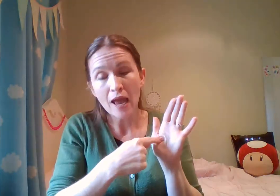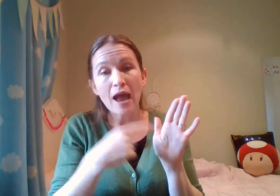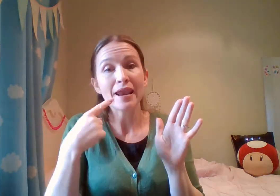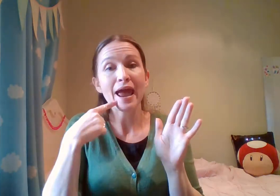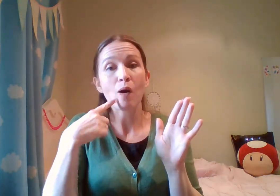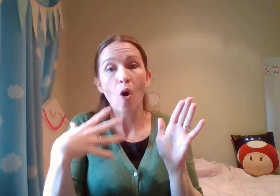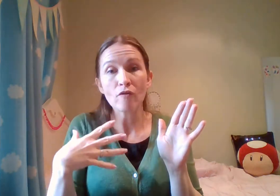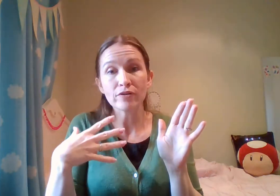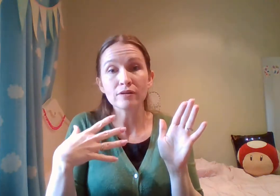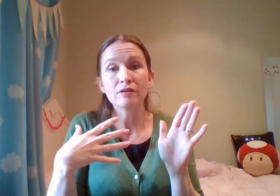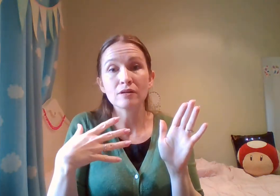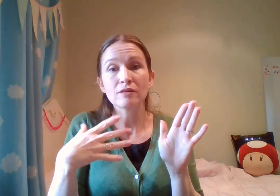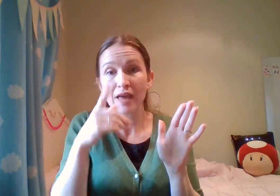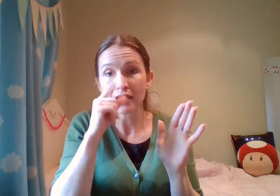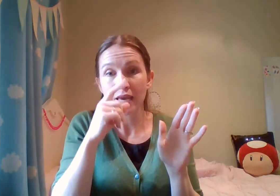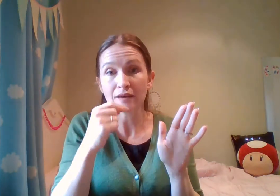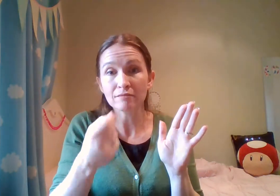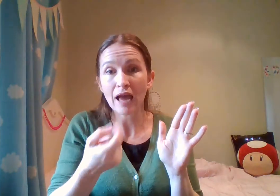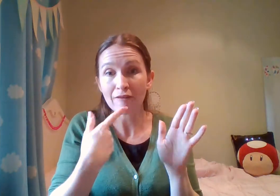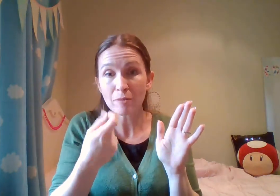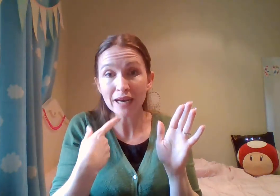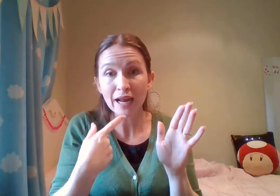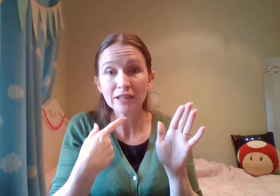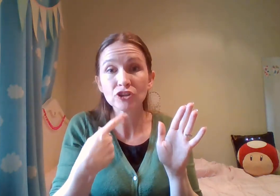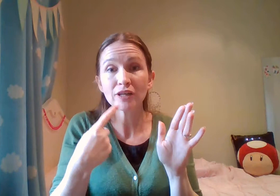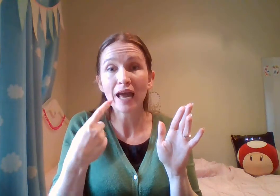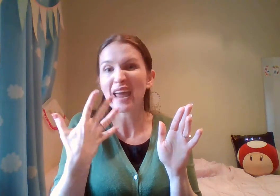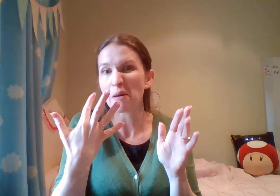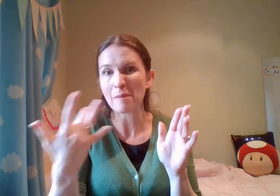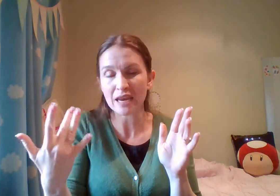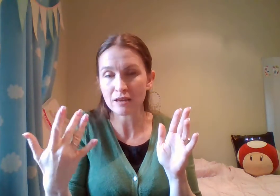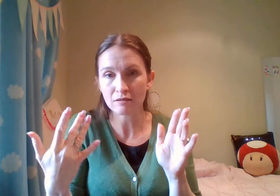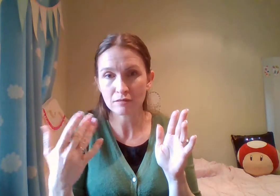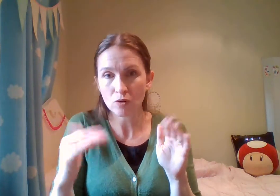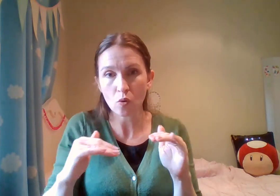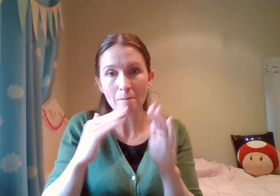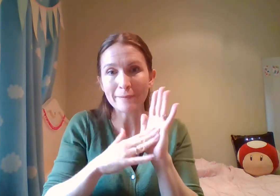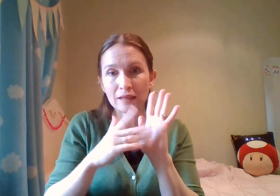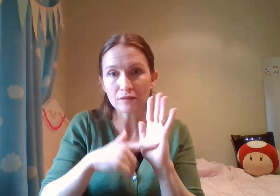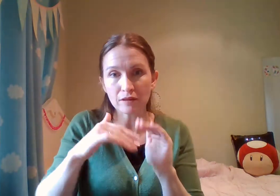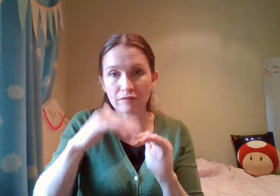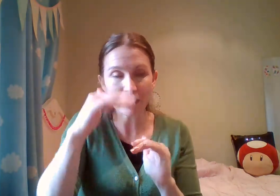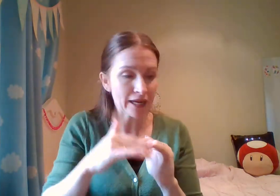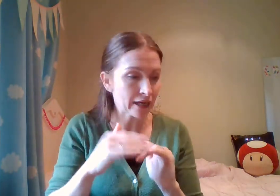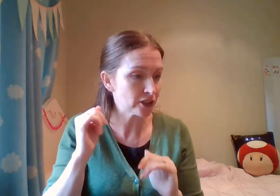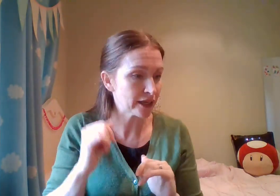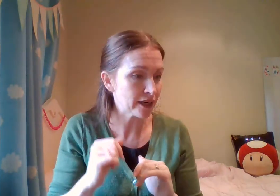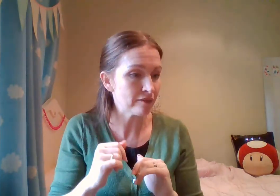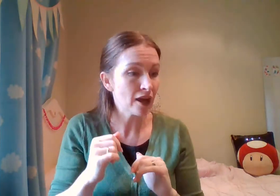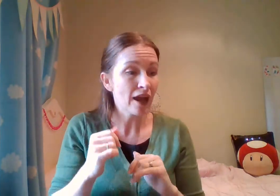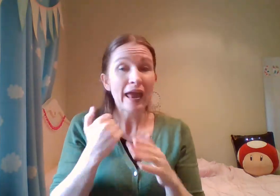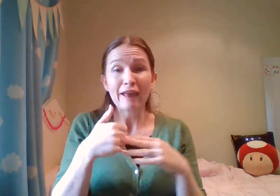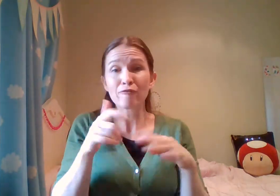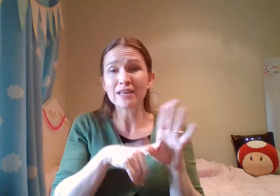and how often they can have the medication and how many or mils of the medication they can have. Every